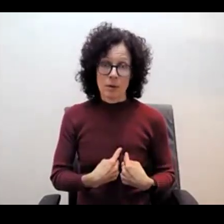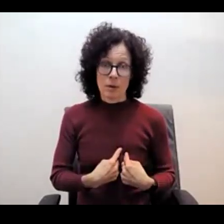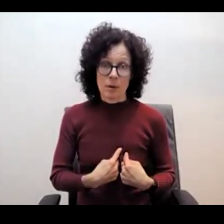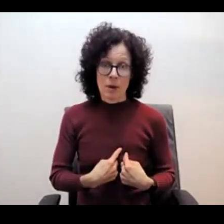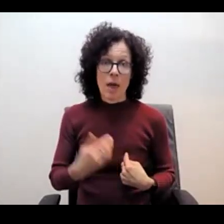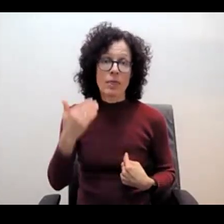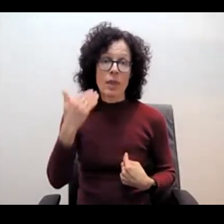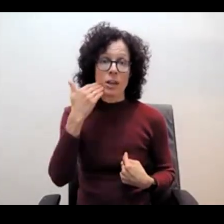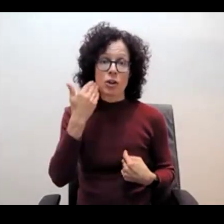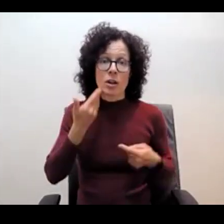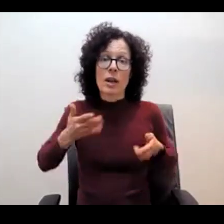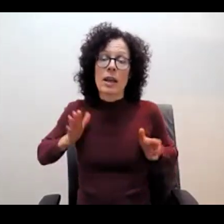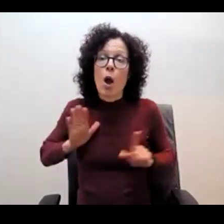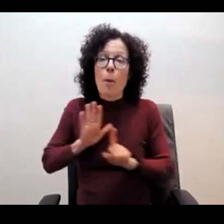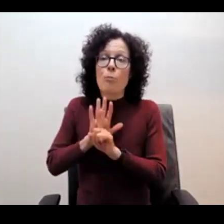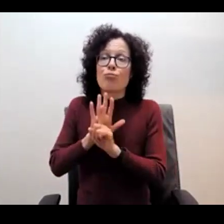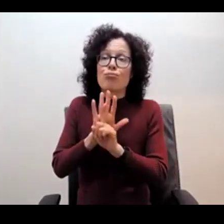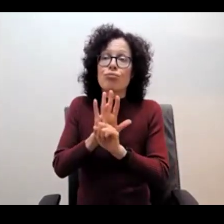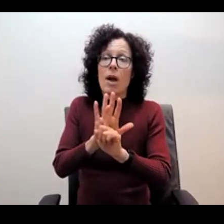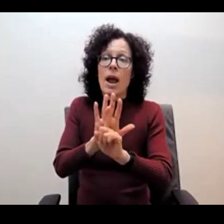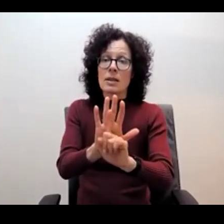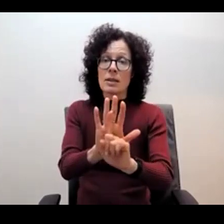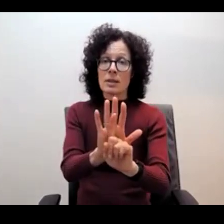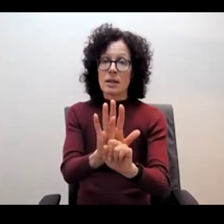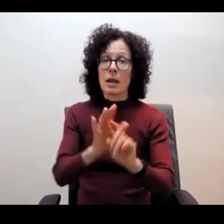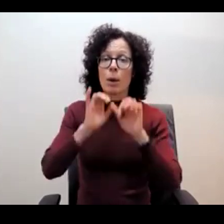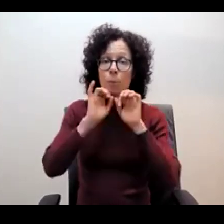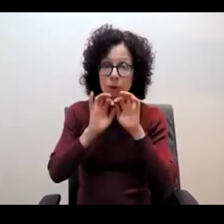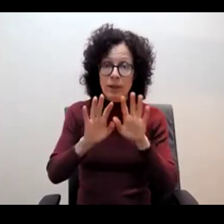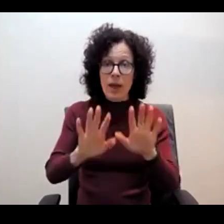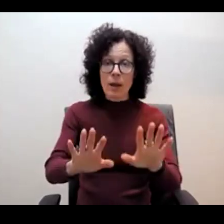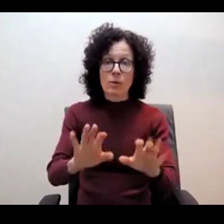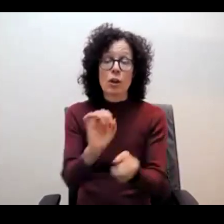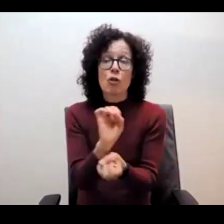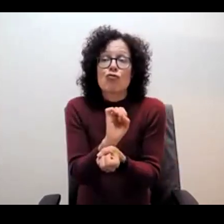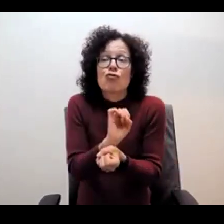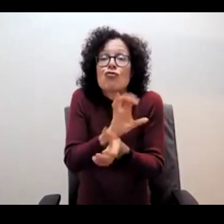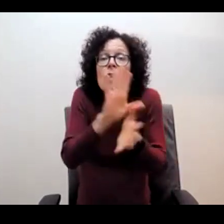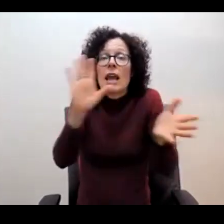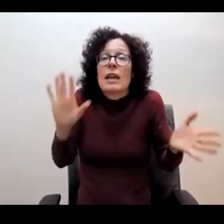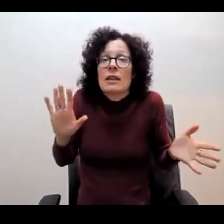Gently press forward as you breathe out. Again, release old energy.